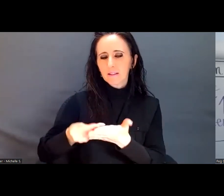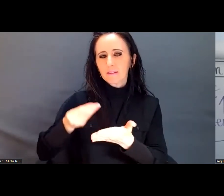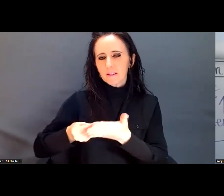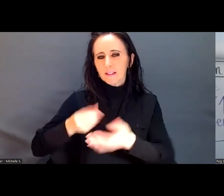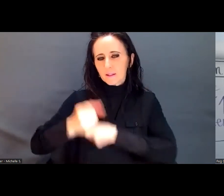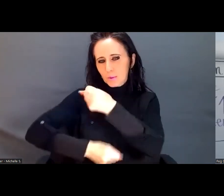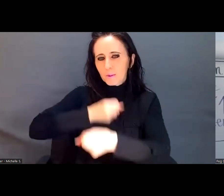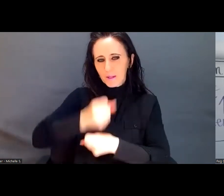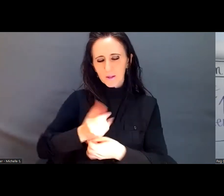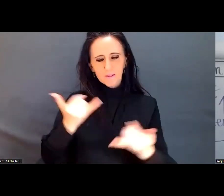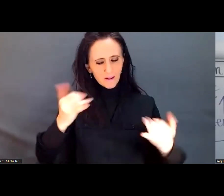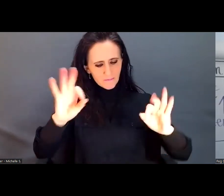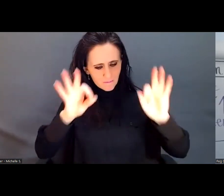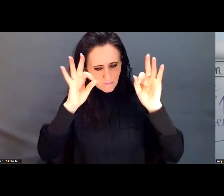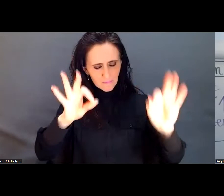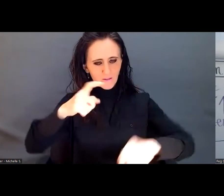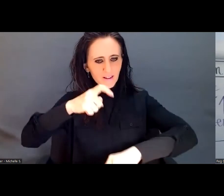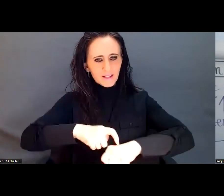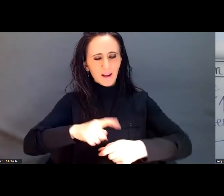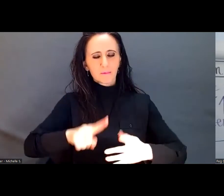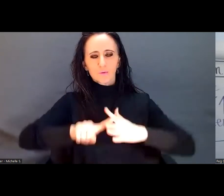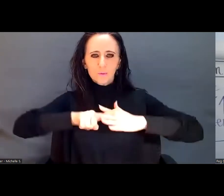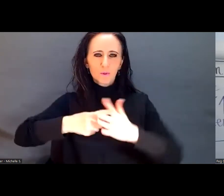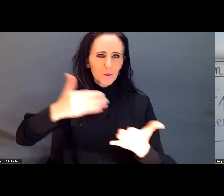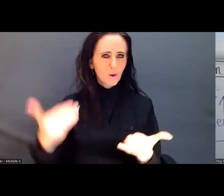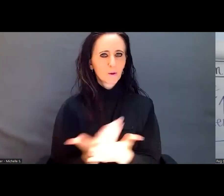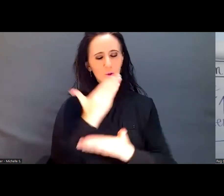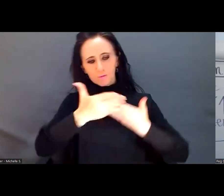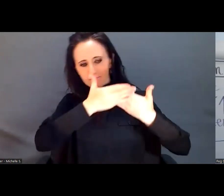yeah? Yeah, so the timing's in our favor as well.